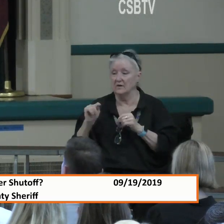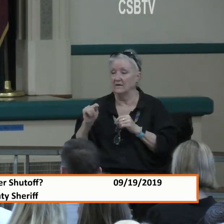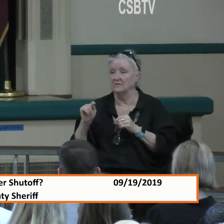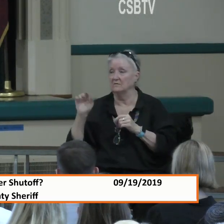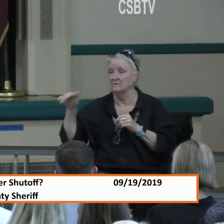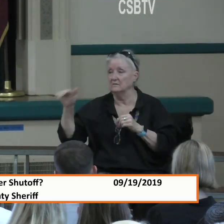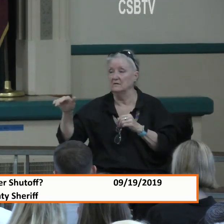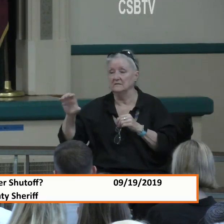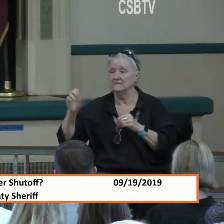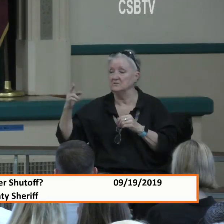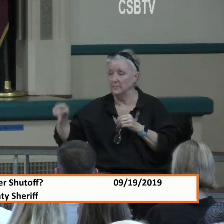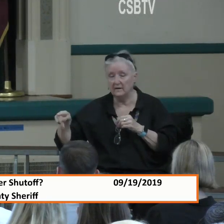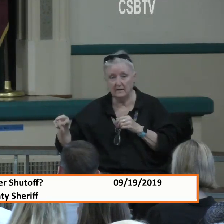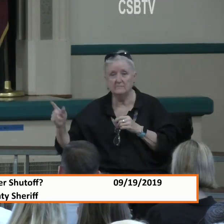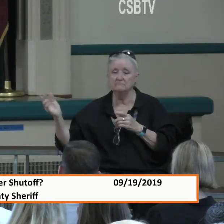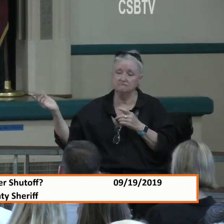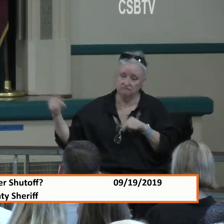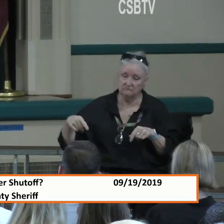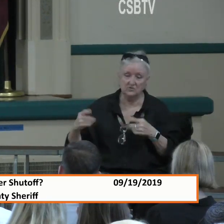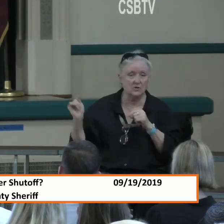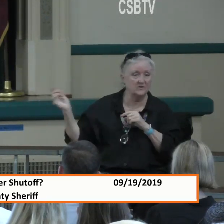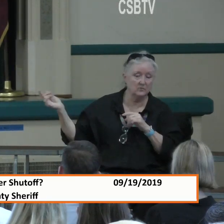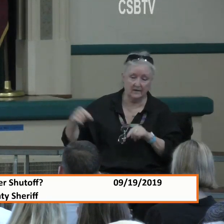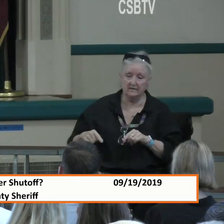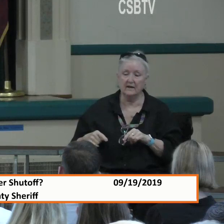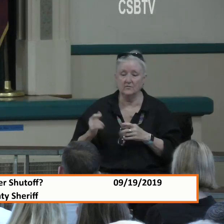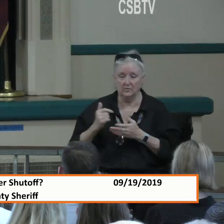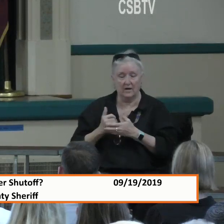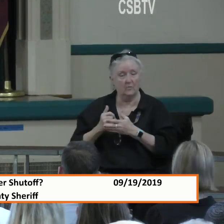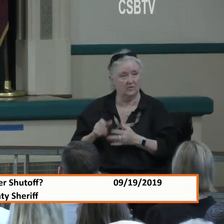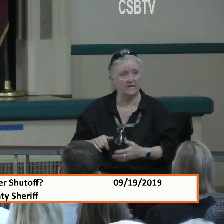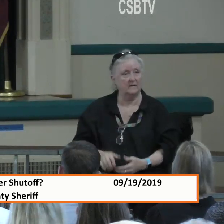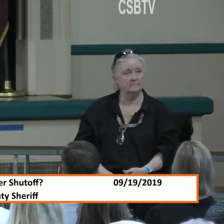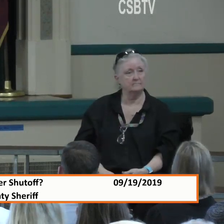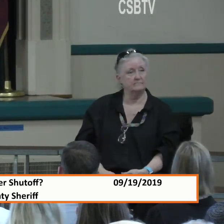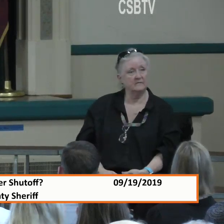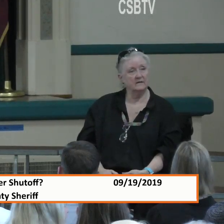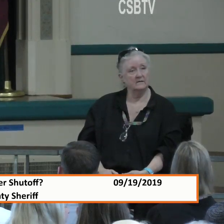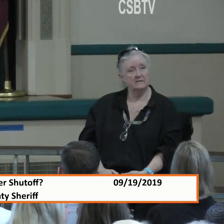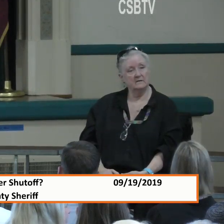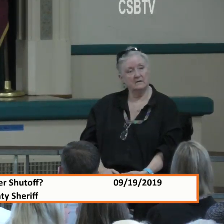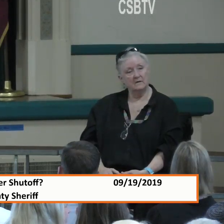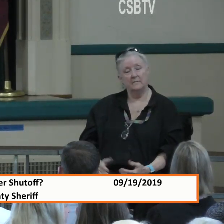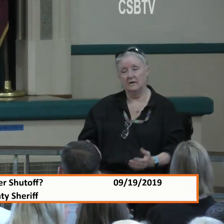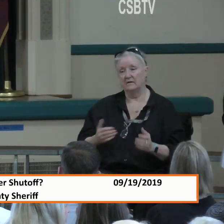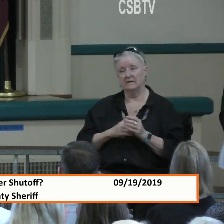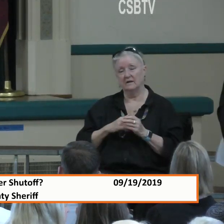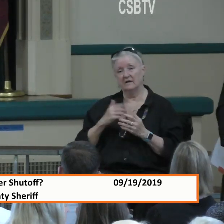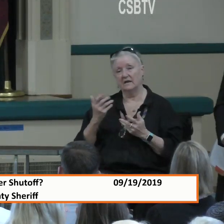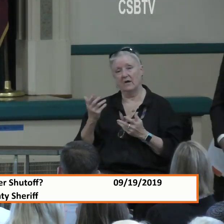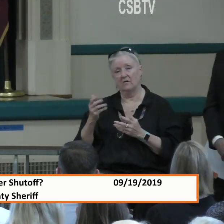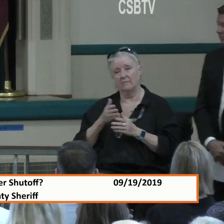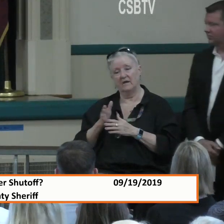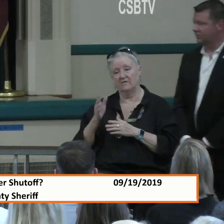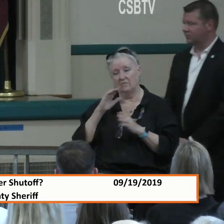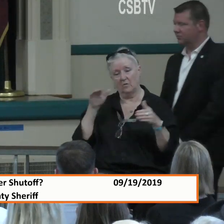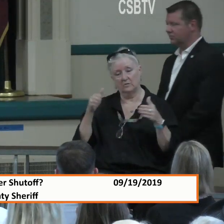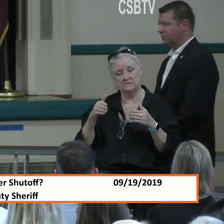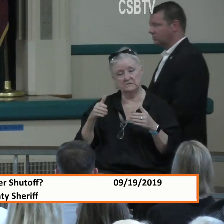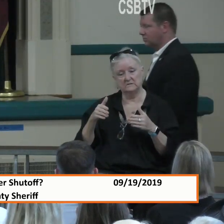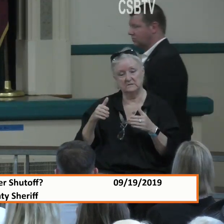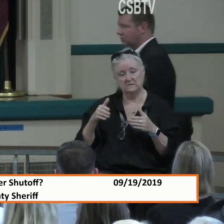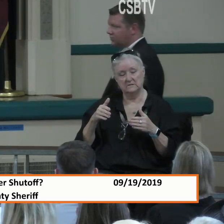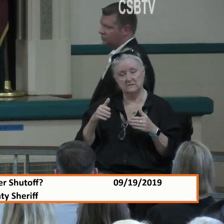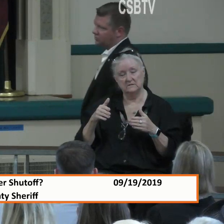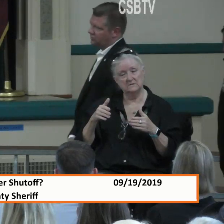Highway Patrol, and they are trying to get resources there to do that. But again, our main focus at